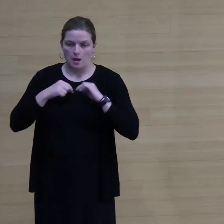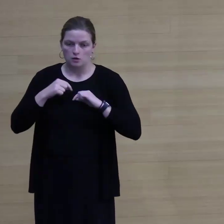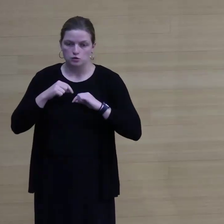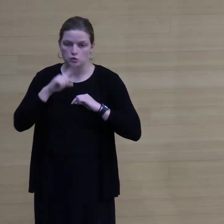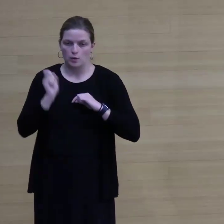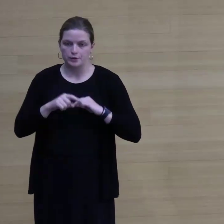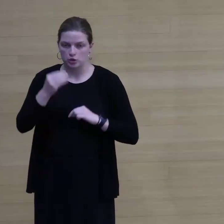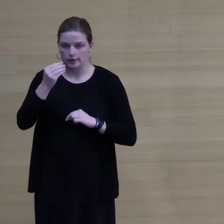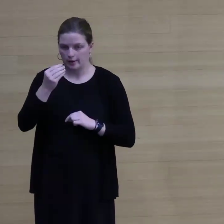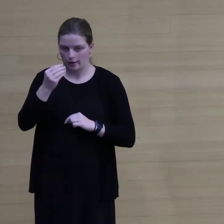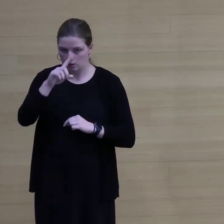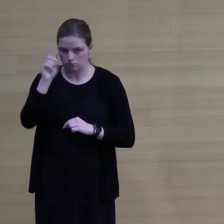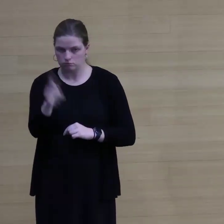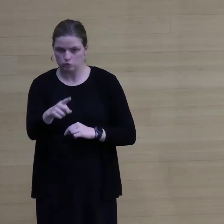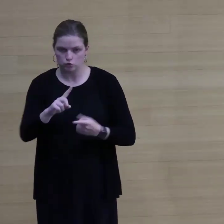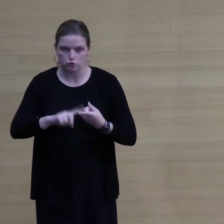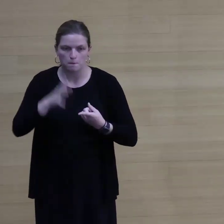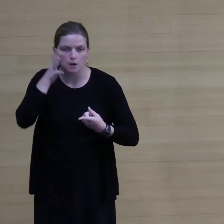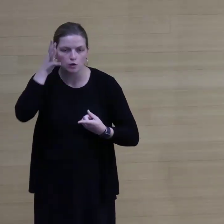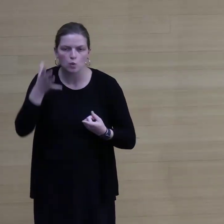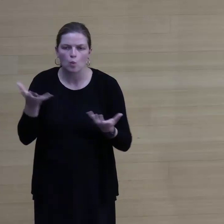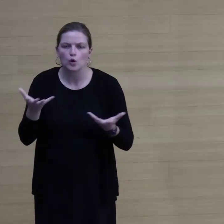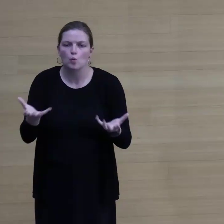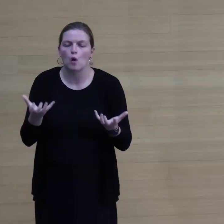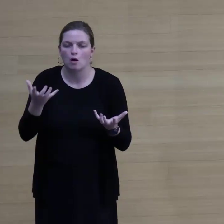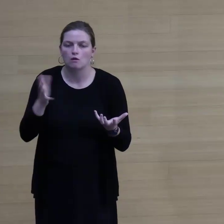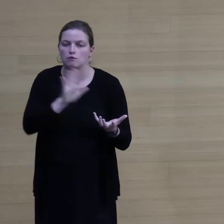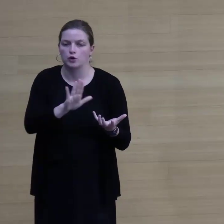parents. What is it that they do want for their children?